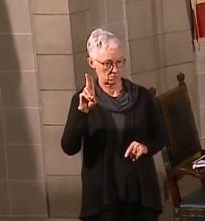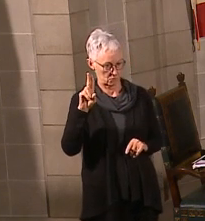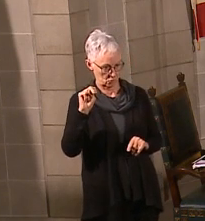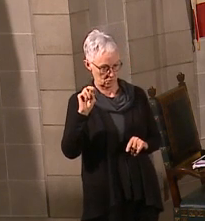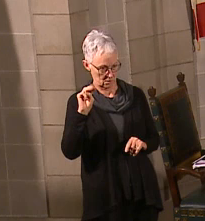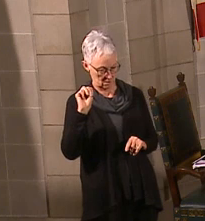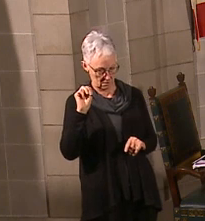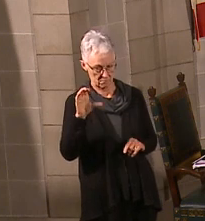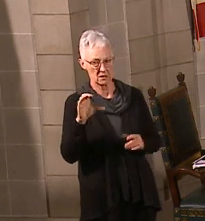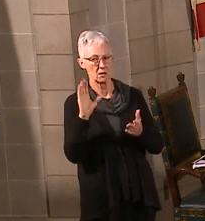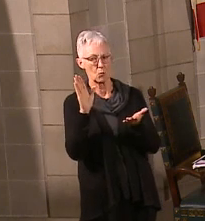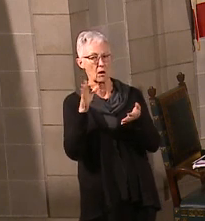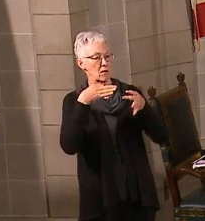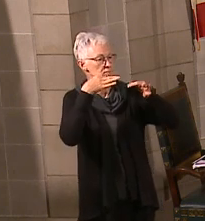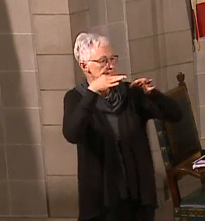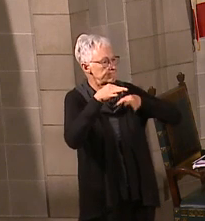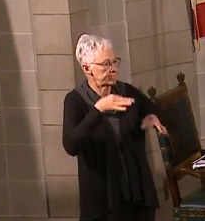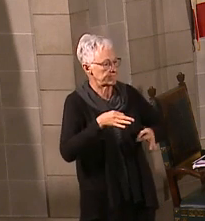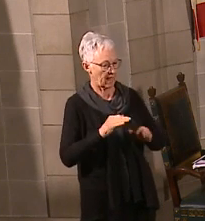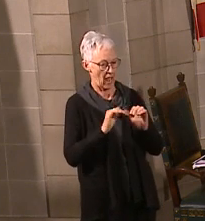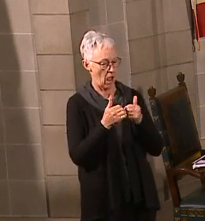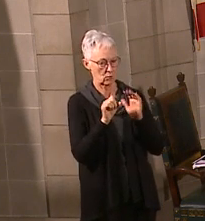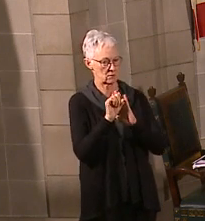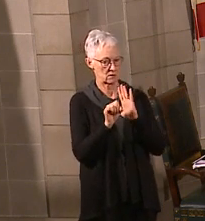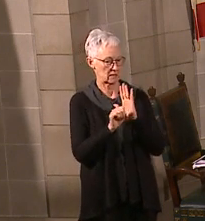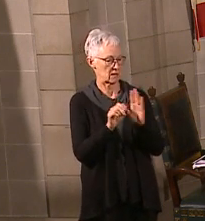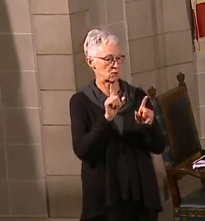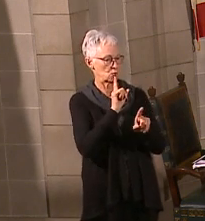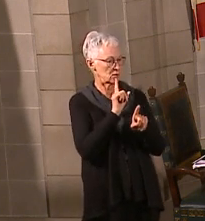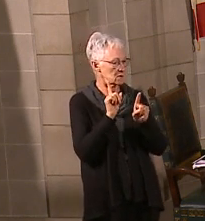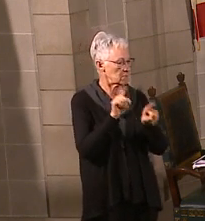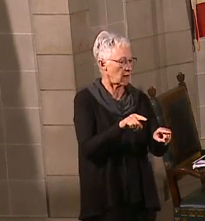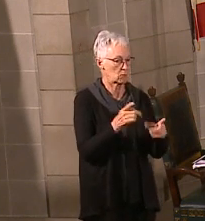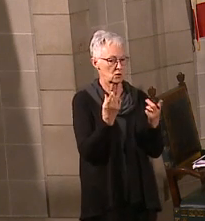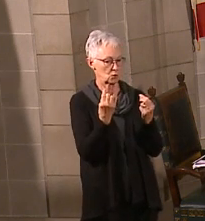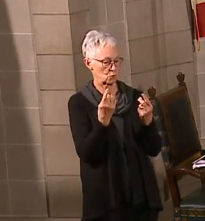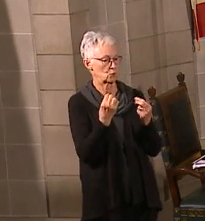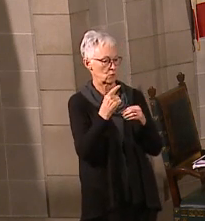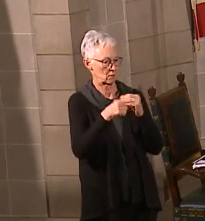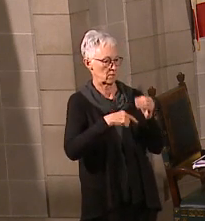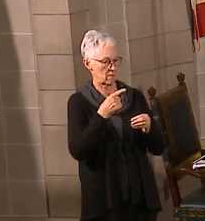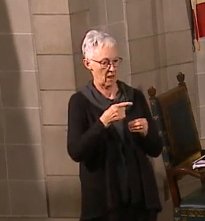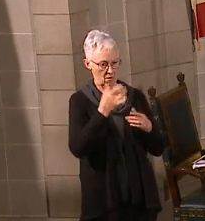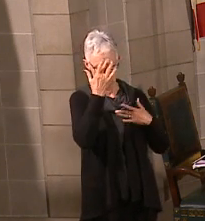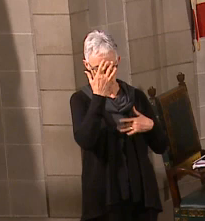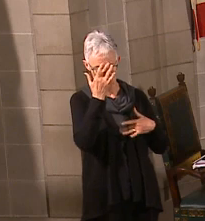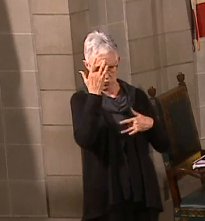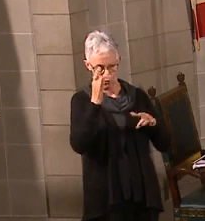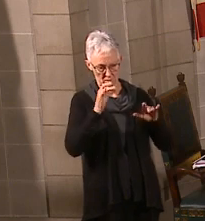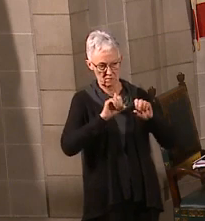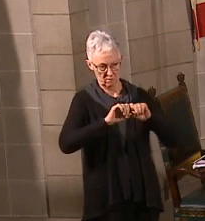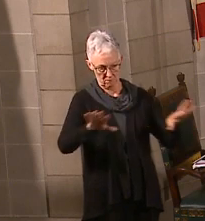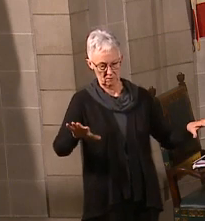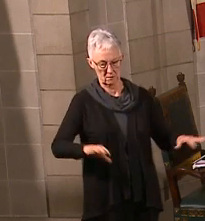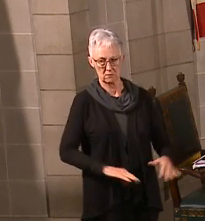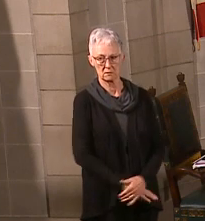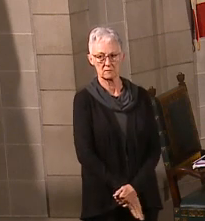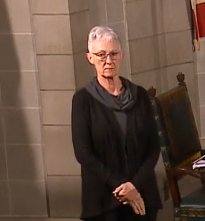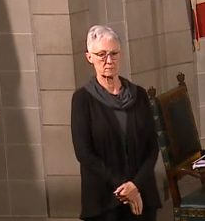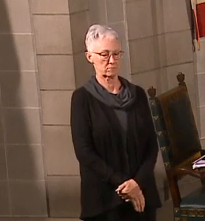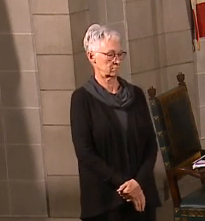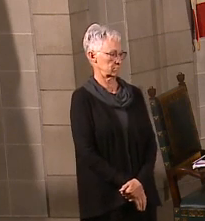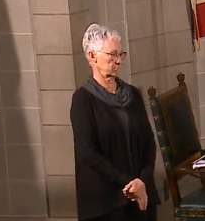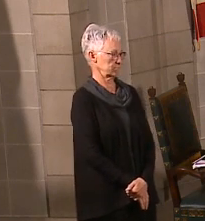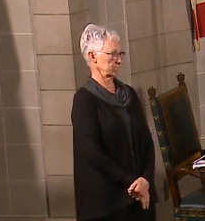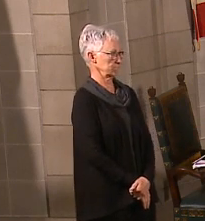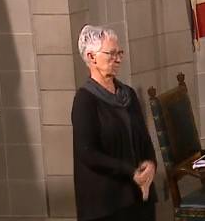about, again, how the state is responding back to the coronavirus. So with that, we're going to go ahead and then get into the questions